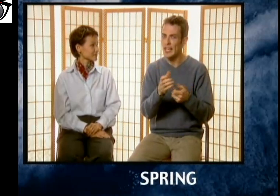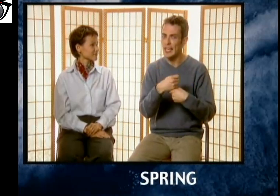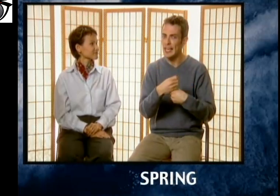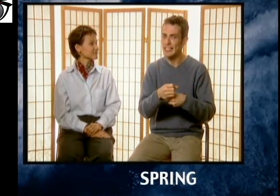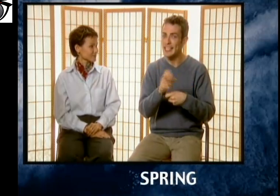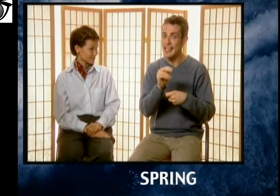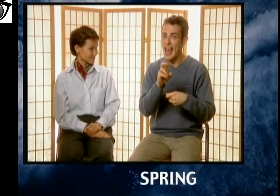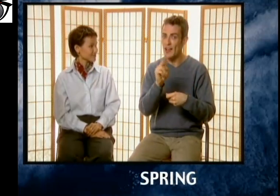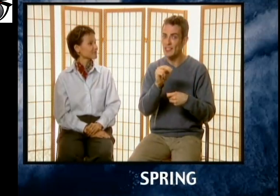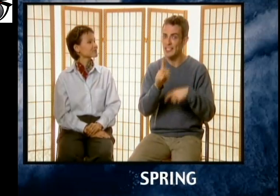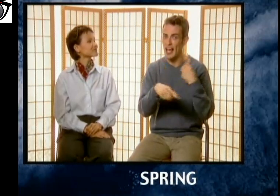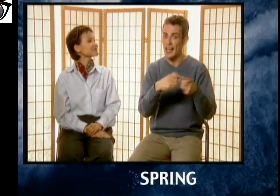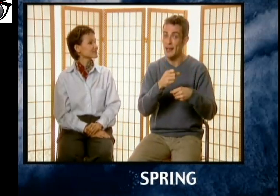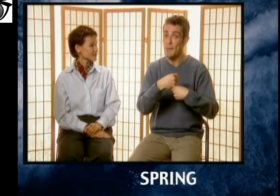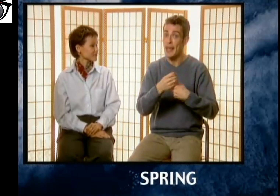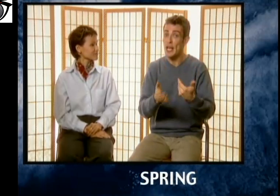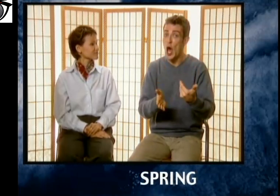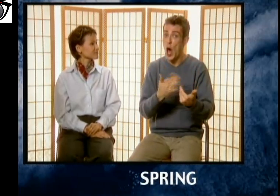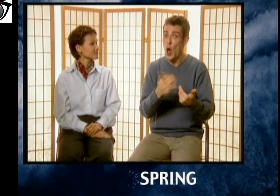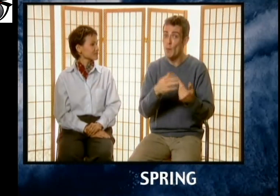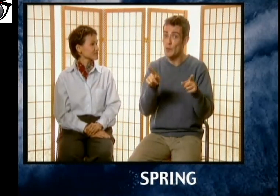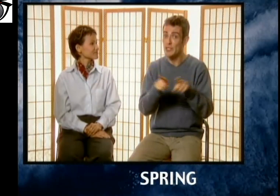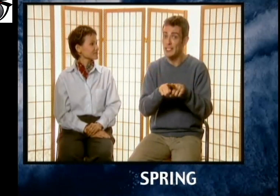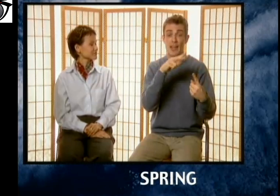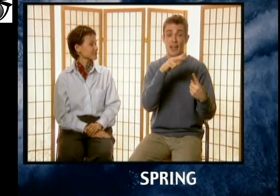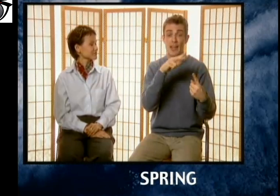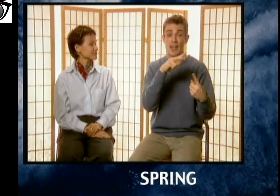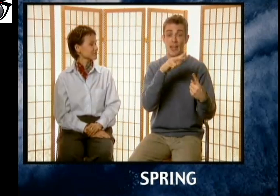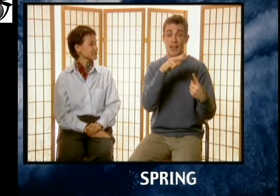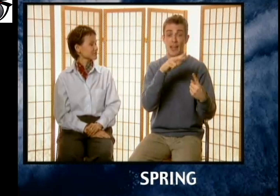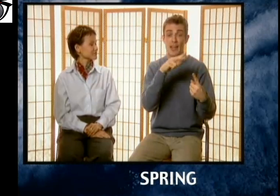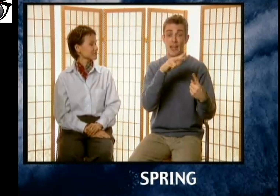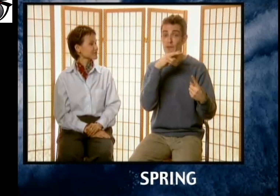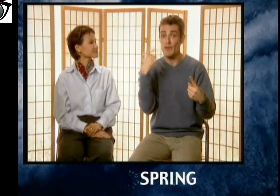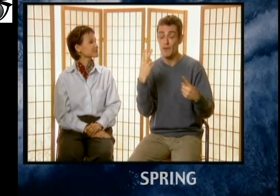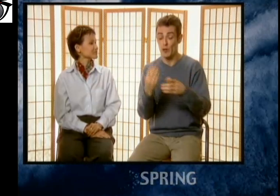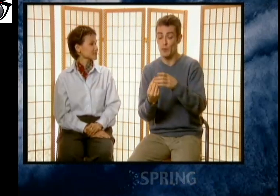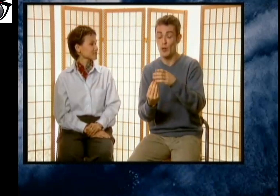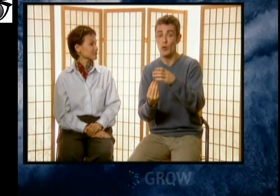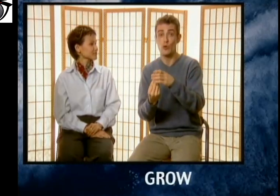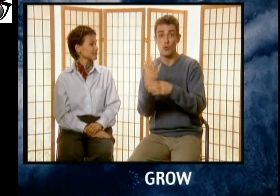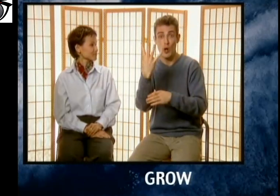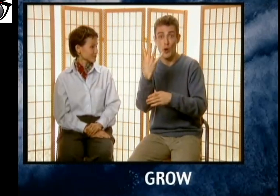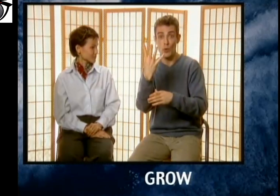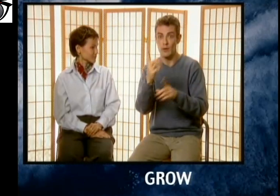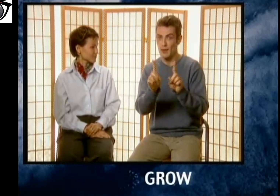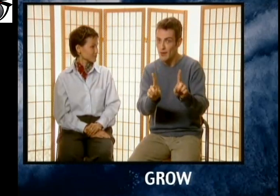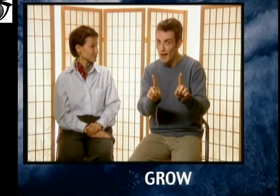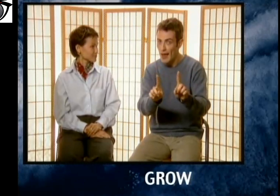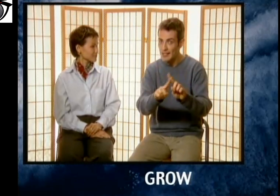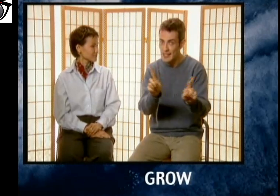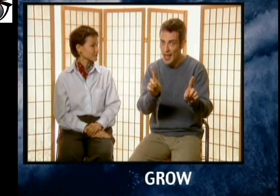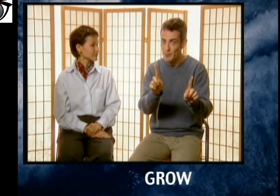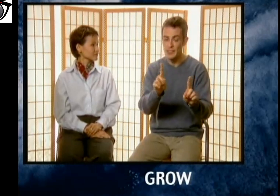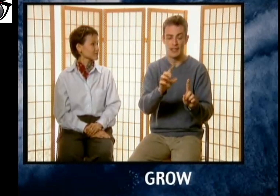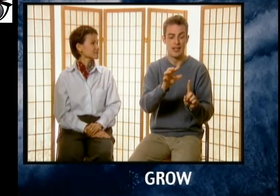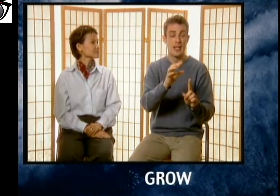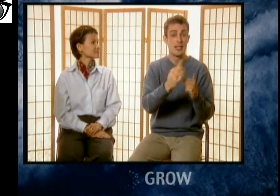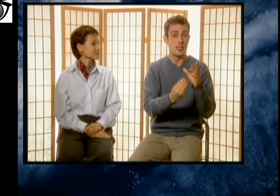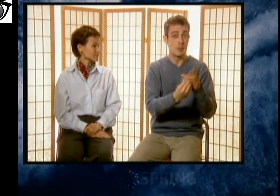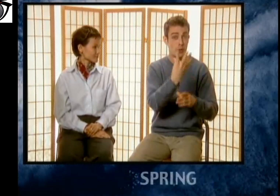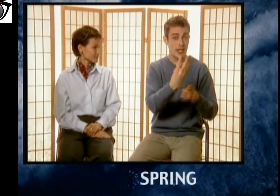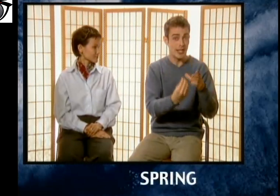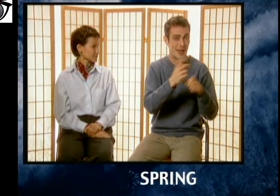which is the noun sign made almost the same as the sign for the verb grow,